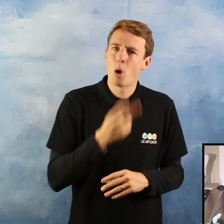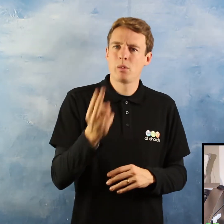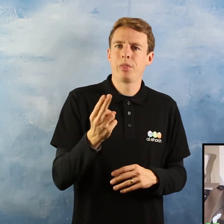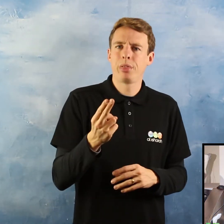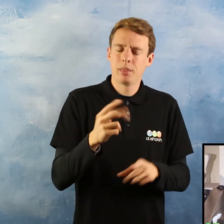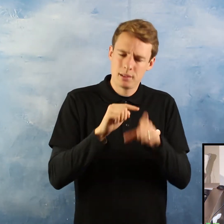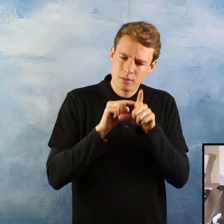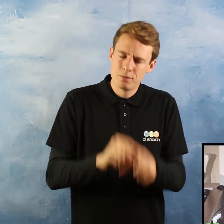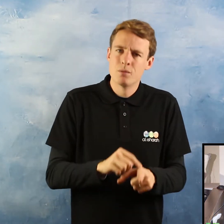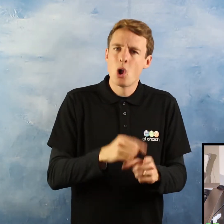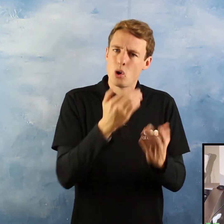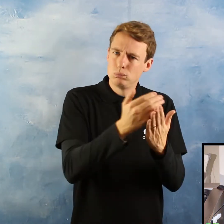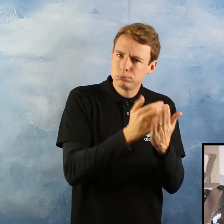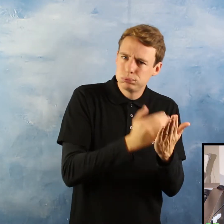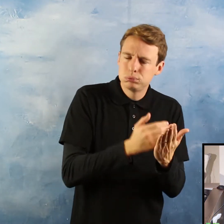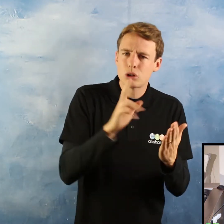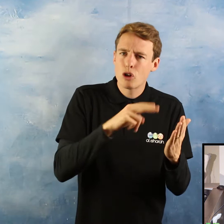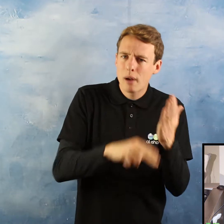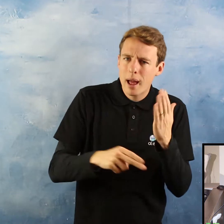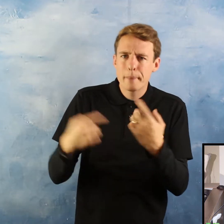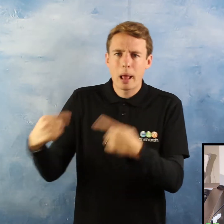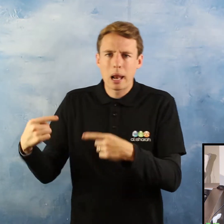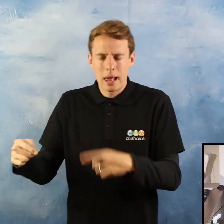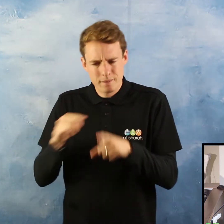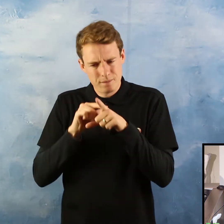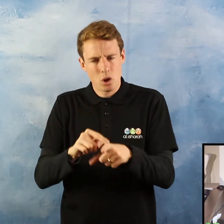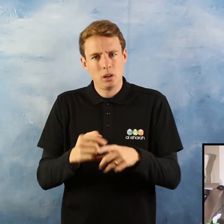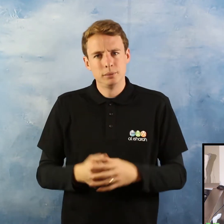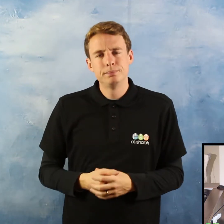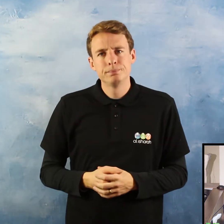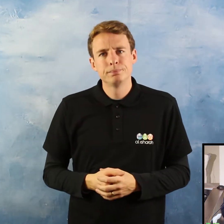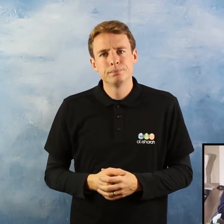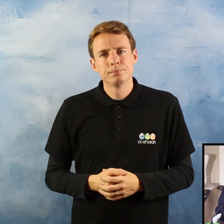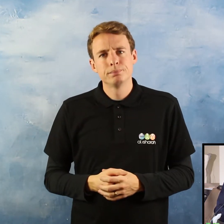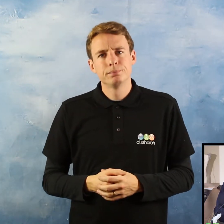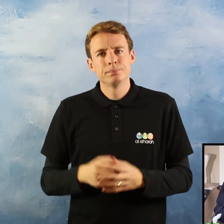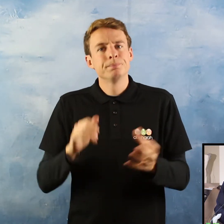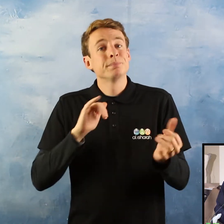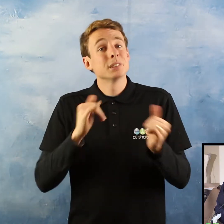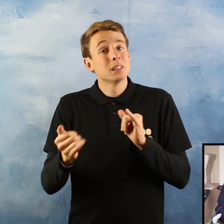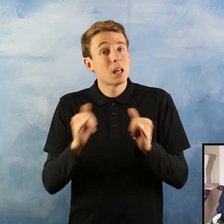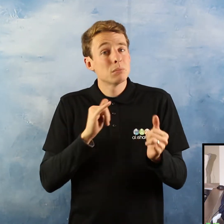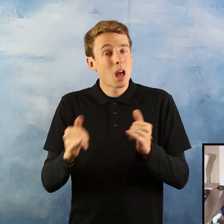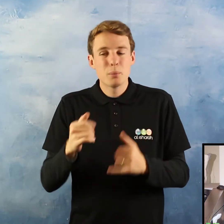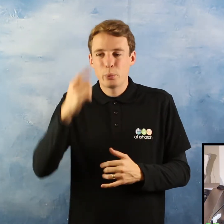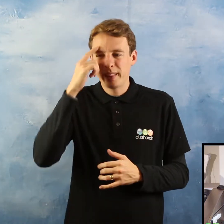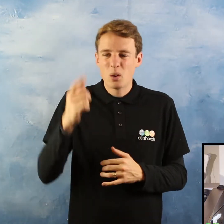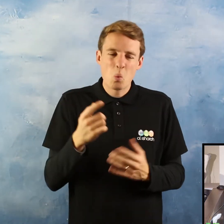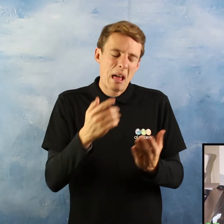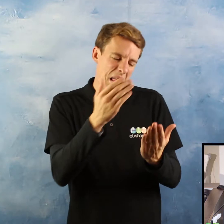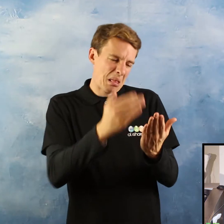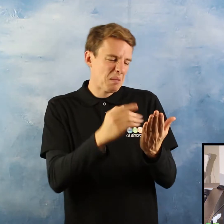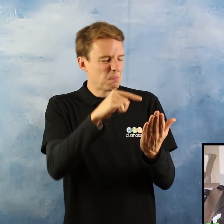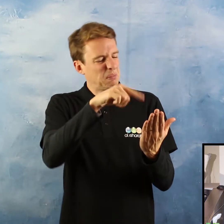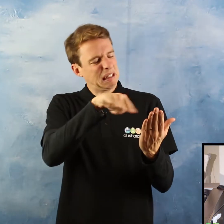other people. That is important. Sometimes we are serious about something and not so